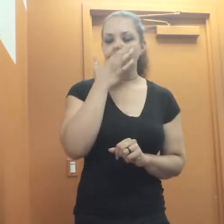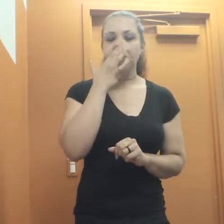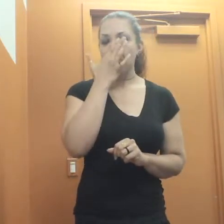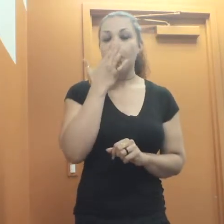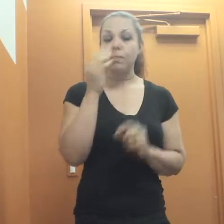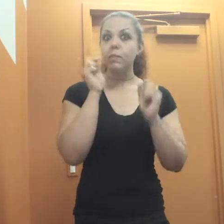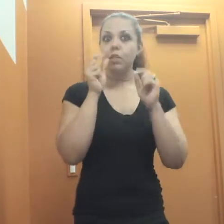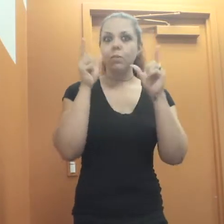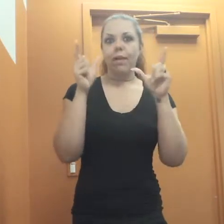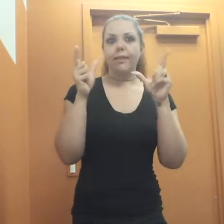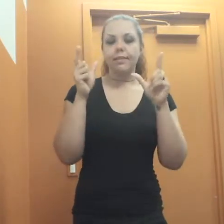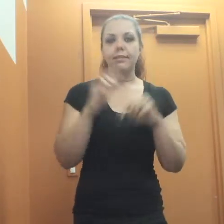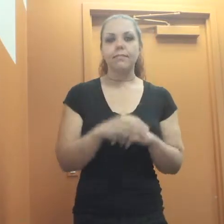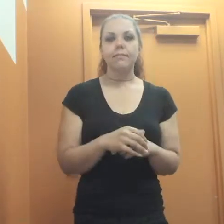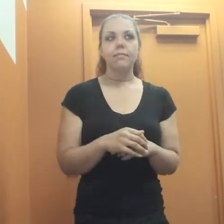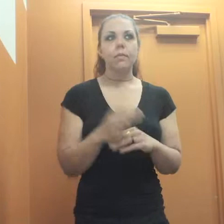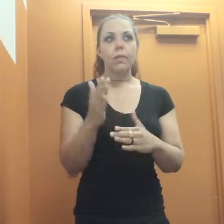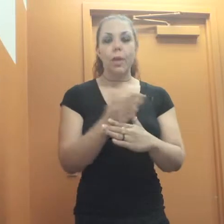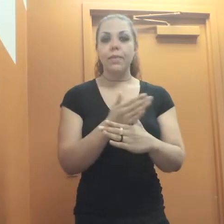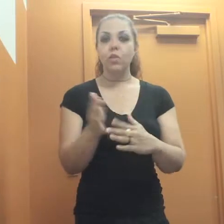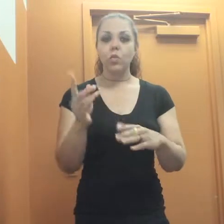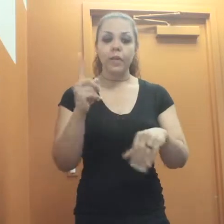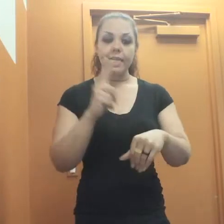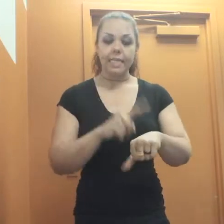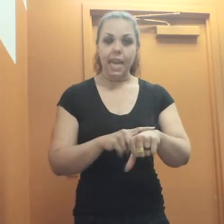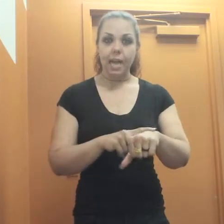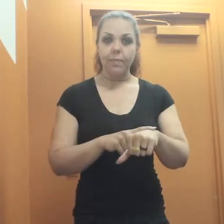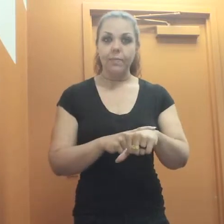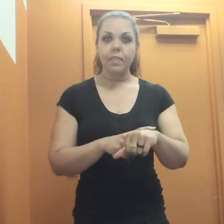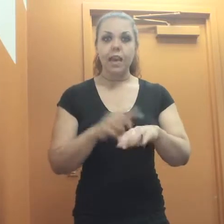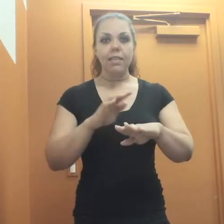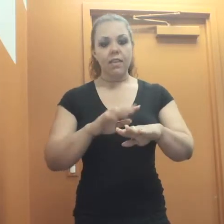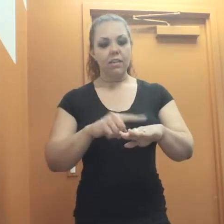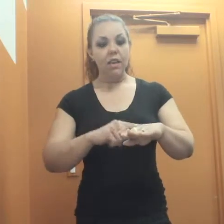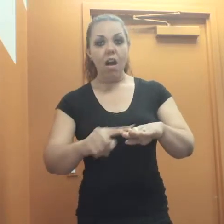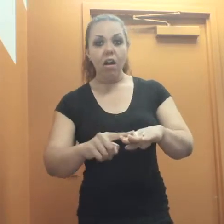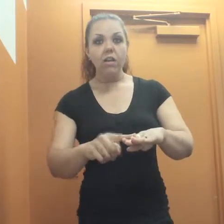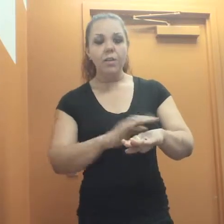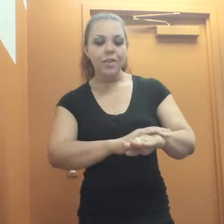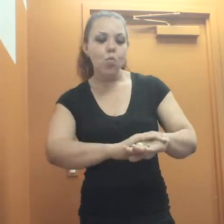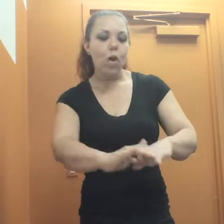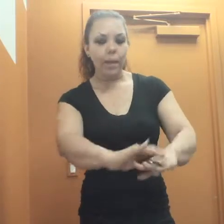So, in between times, you'll be wiping your tongue off so that it's kind of clean before you start.